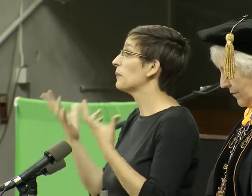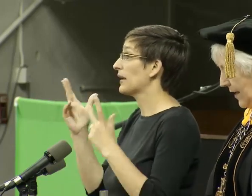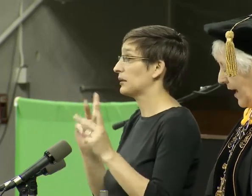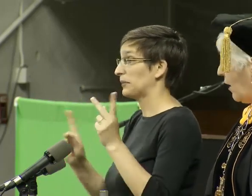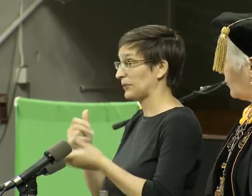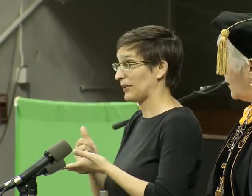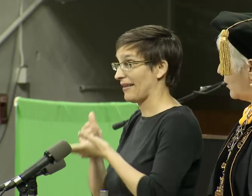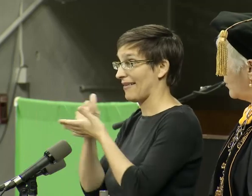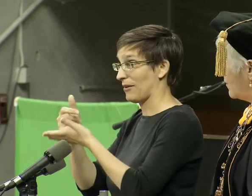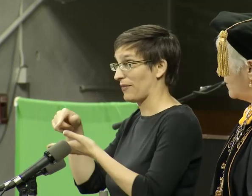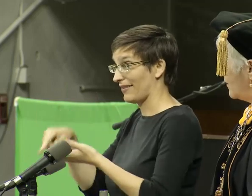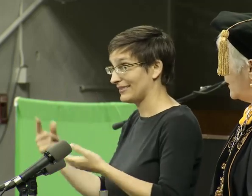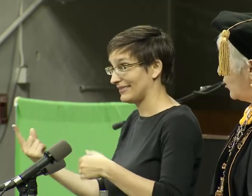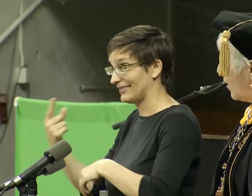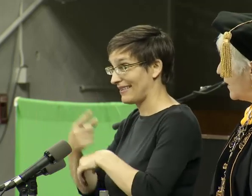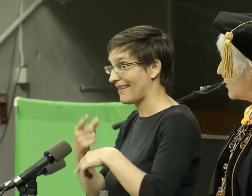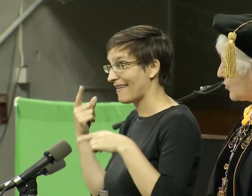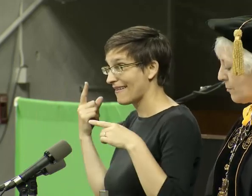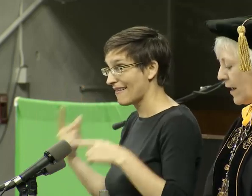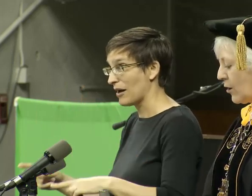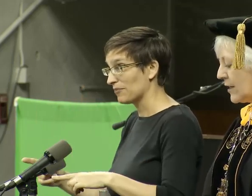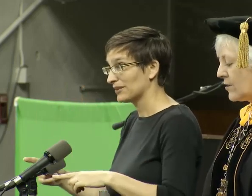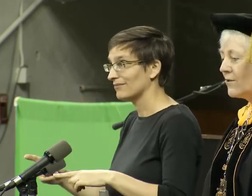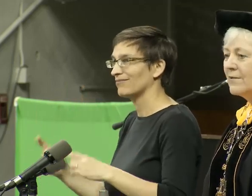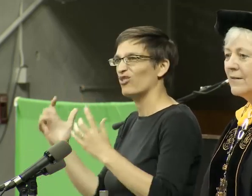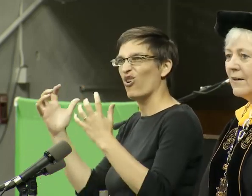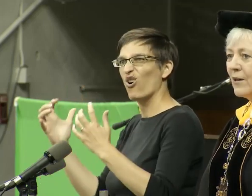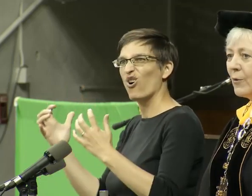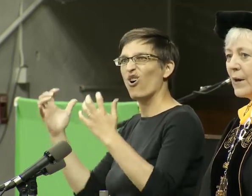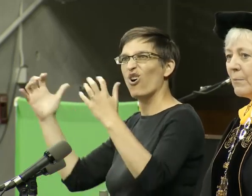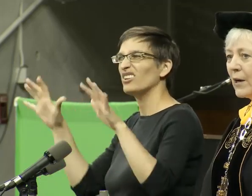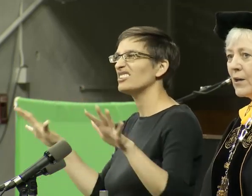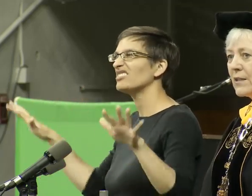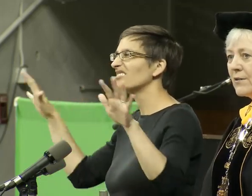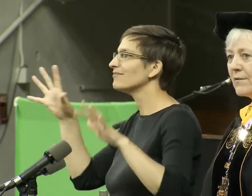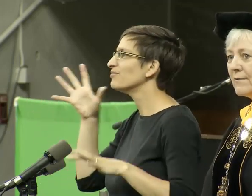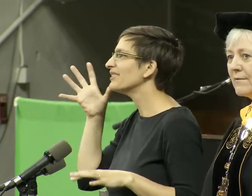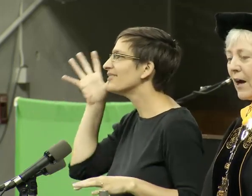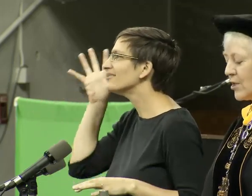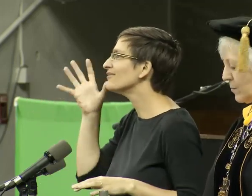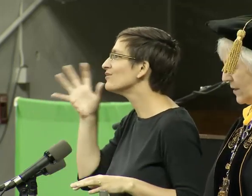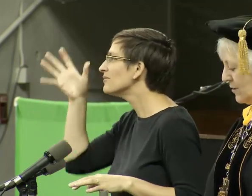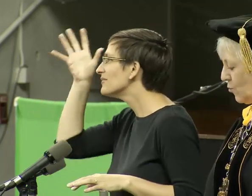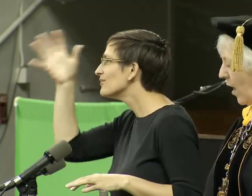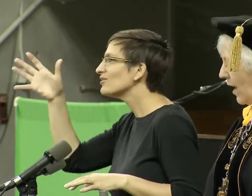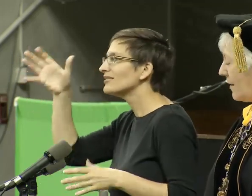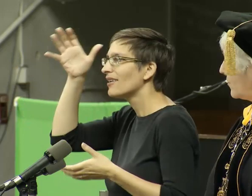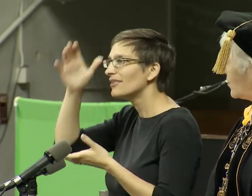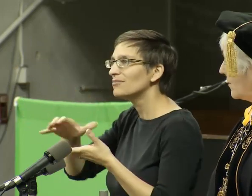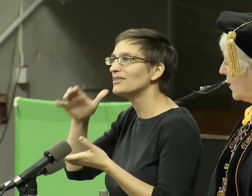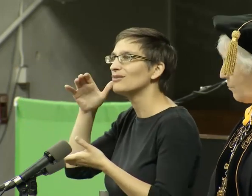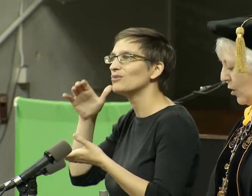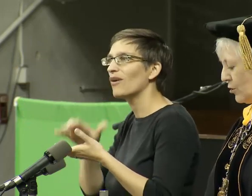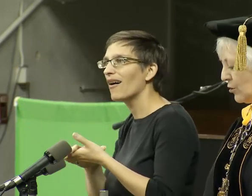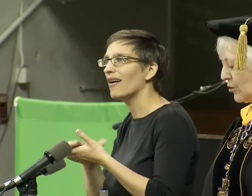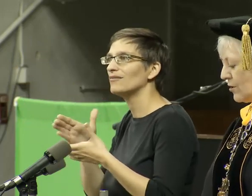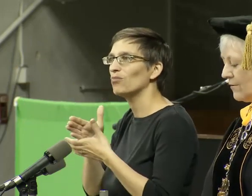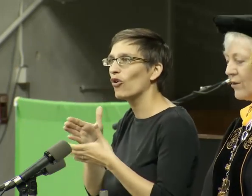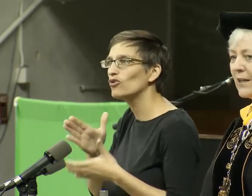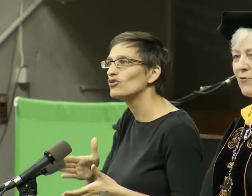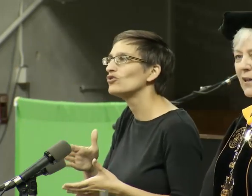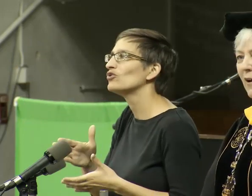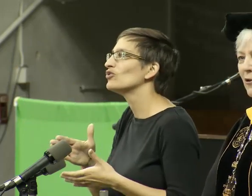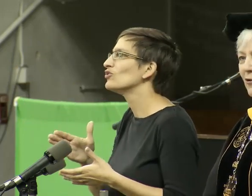possible. Out there in the audience are parents, grandparents, husbands, wives,